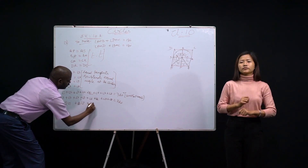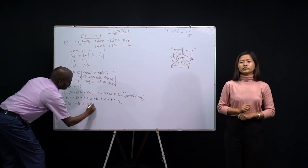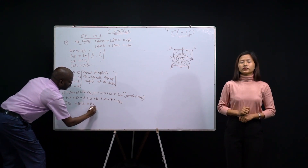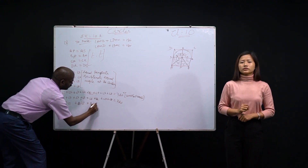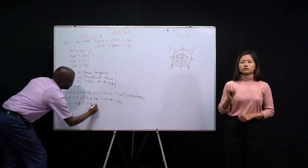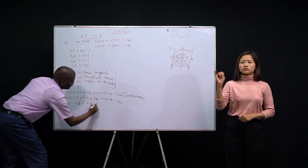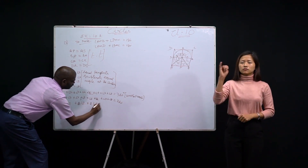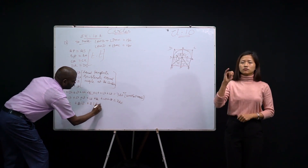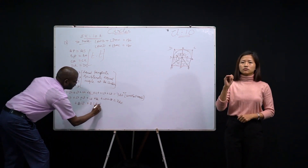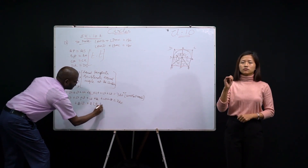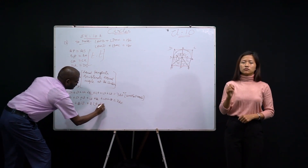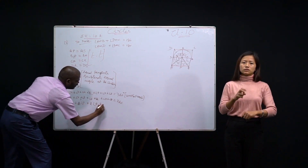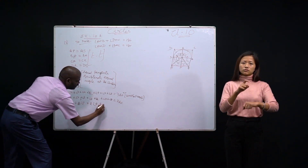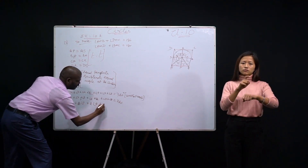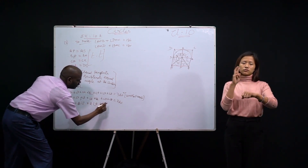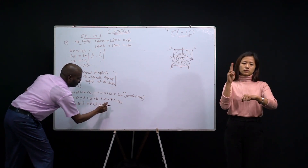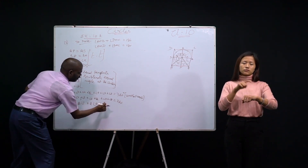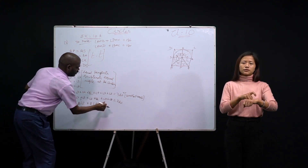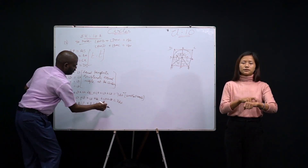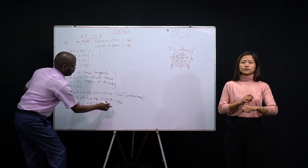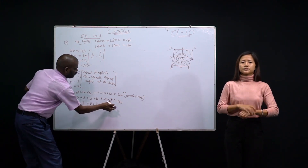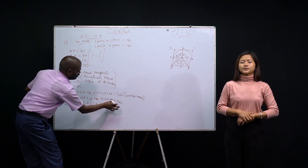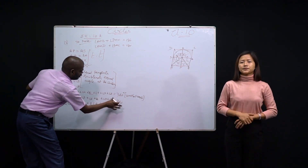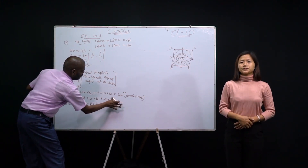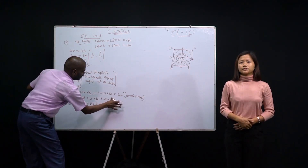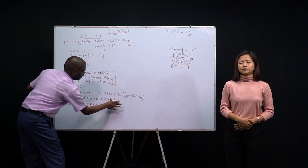6 also 2 times.